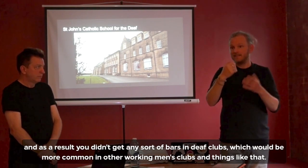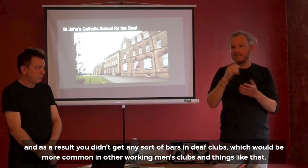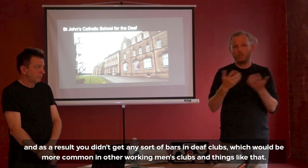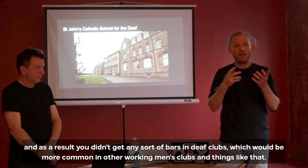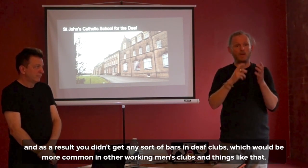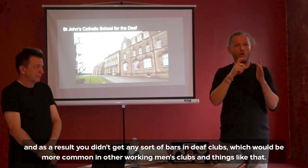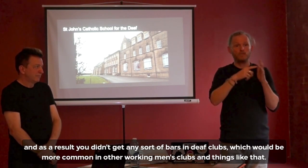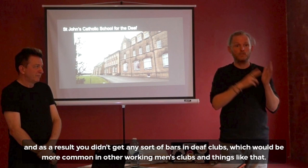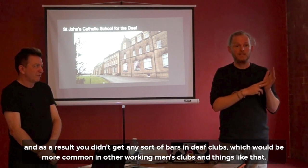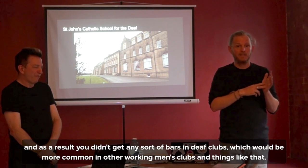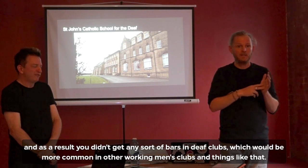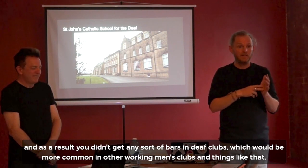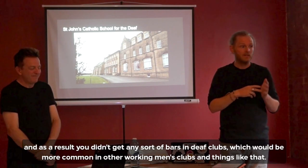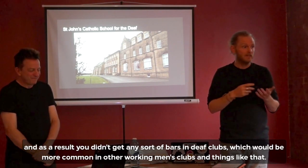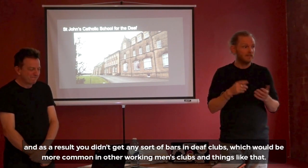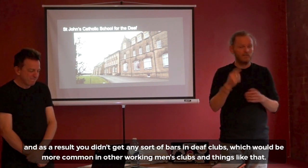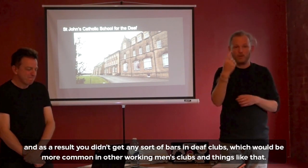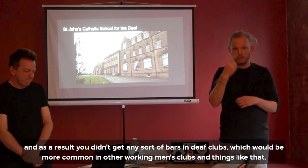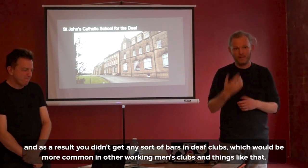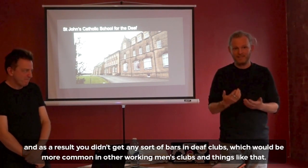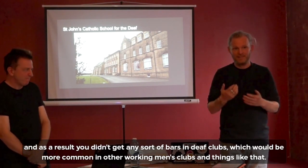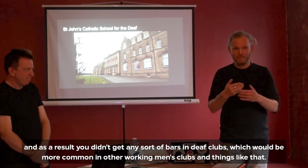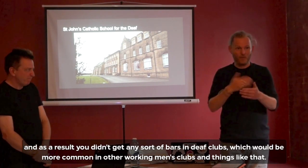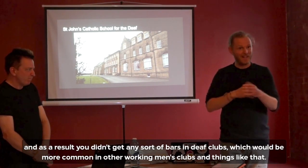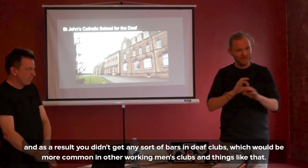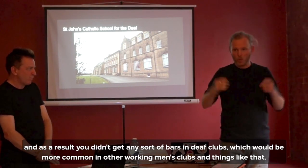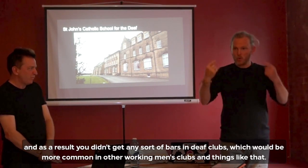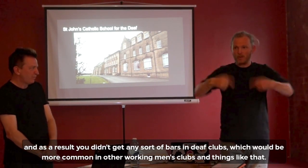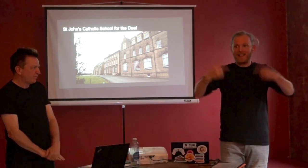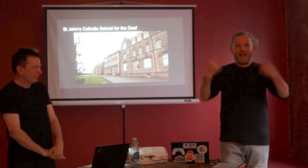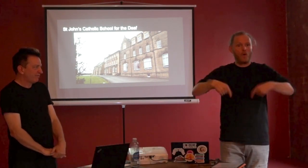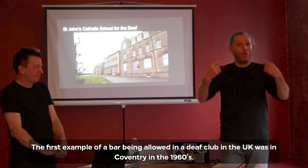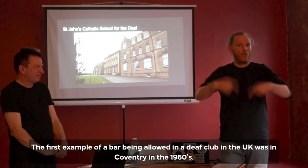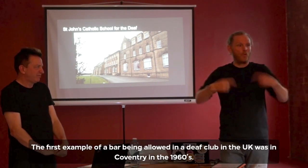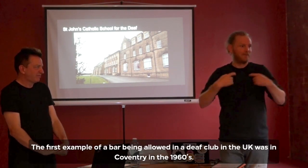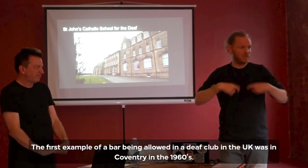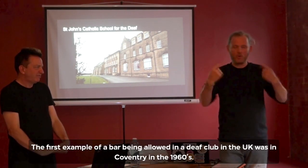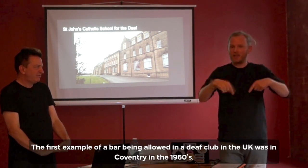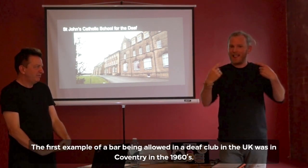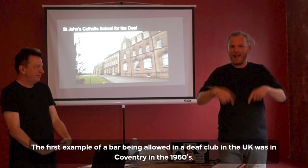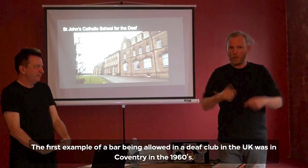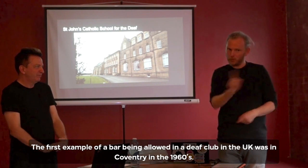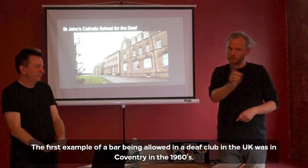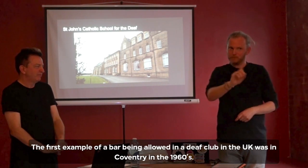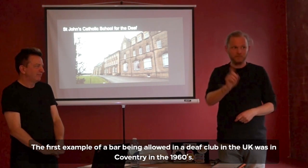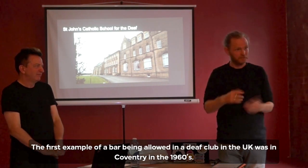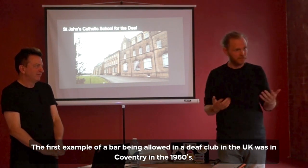in deaf clubs, which would be more common in other working men's clubs and things like that. The first example of